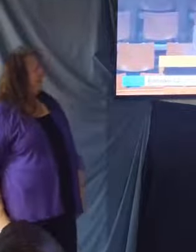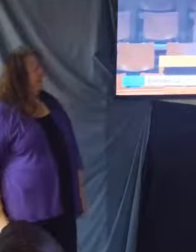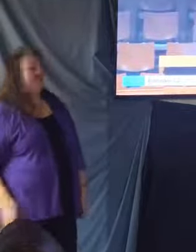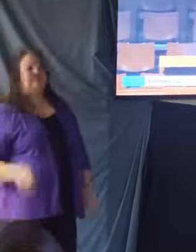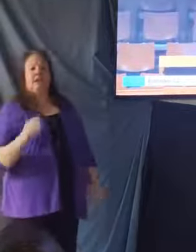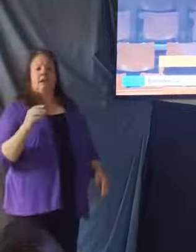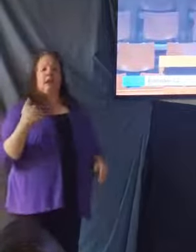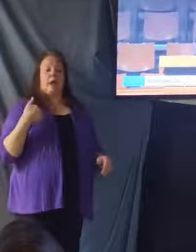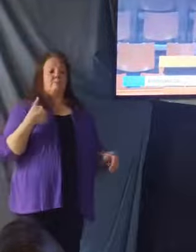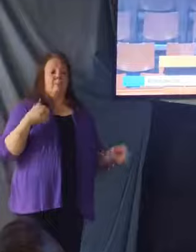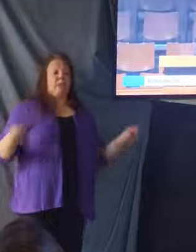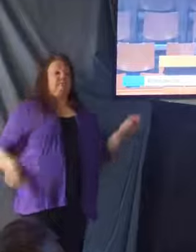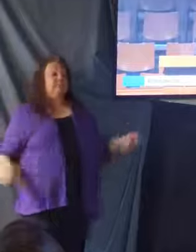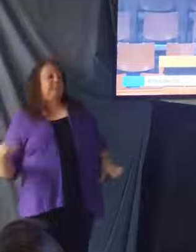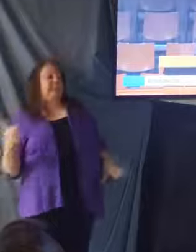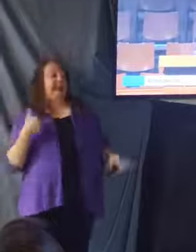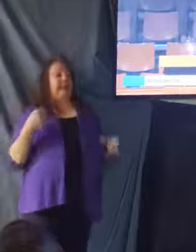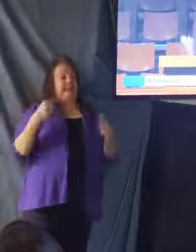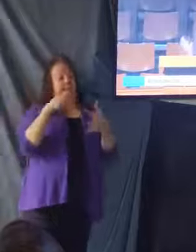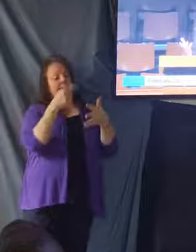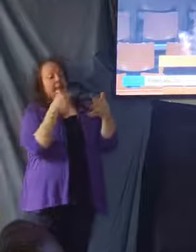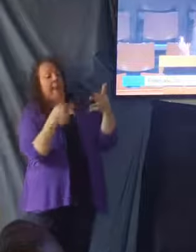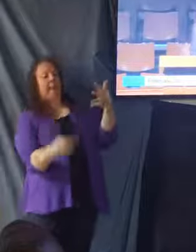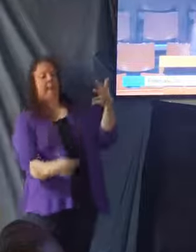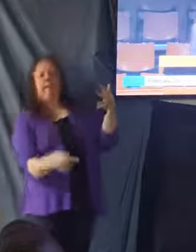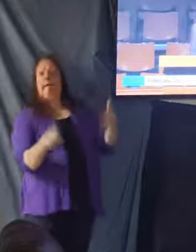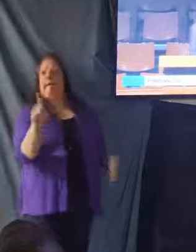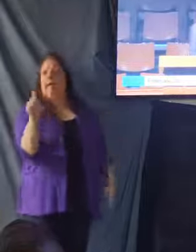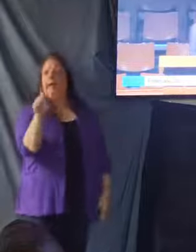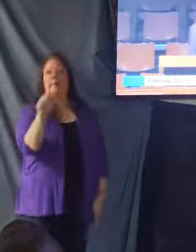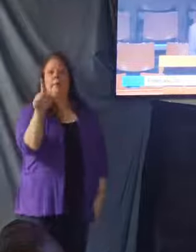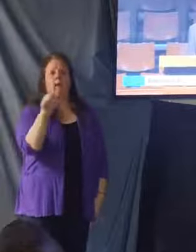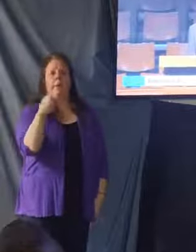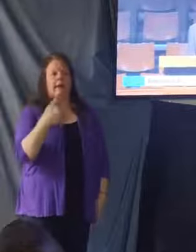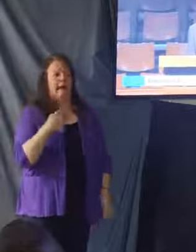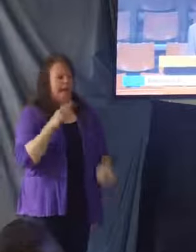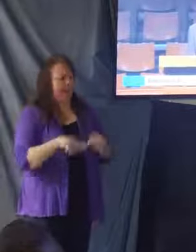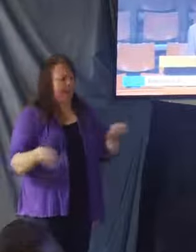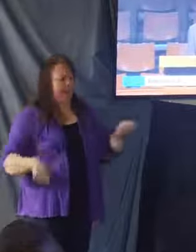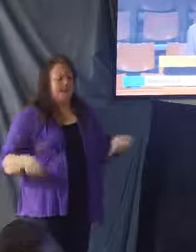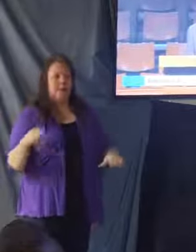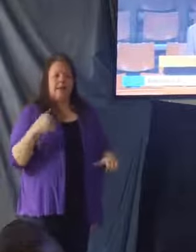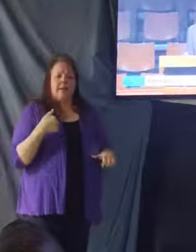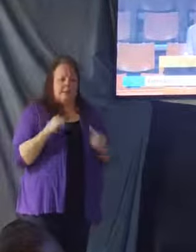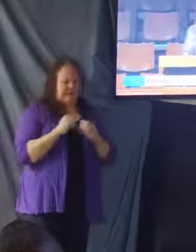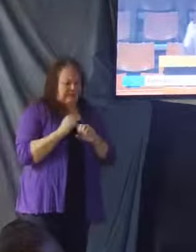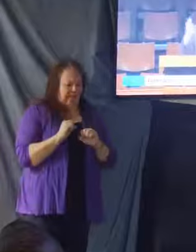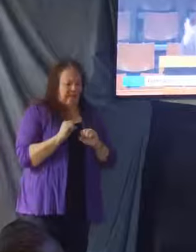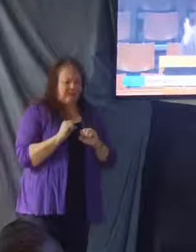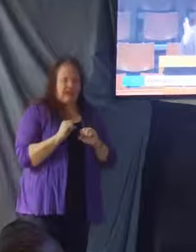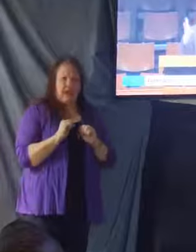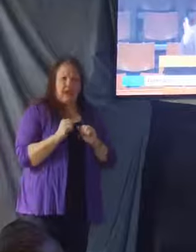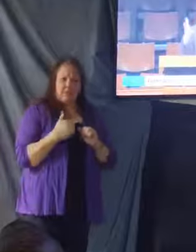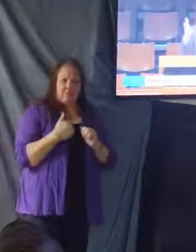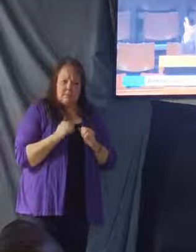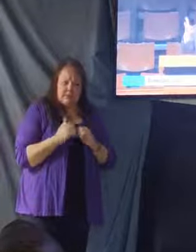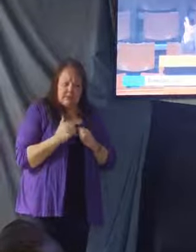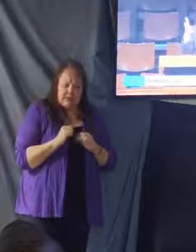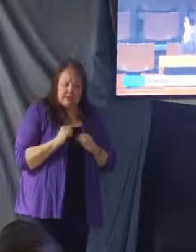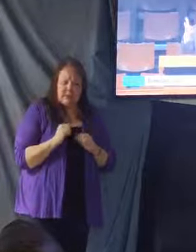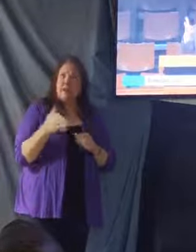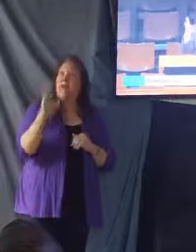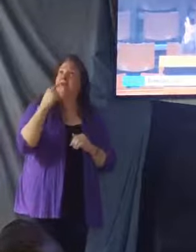That no one would boast. We have nothing to boast about. I'm saved. How did you get saved? God said,